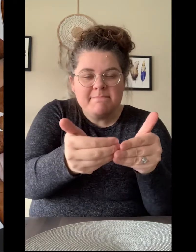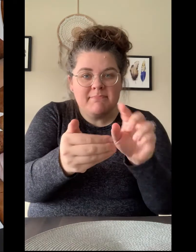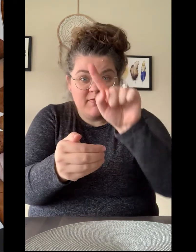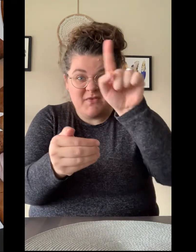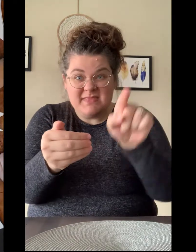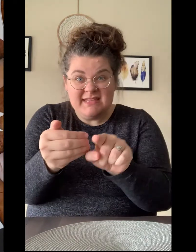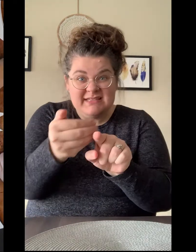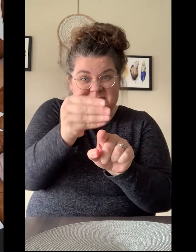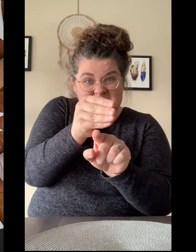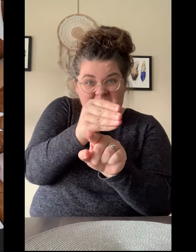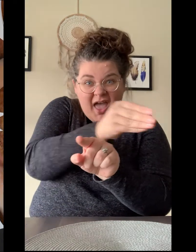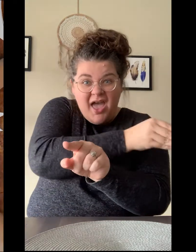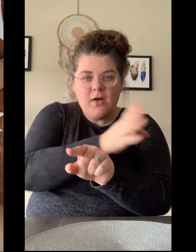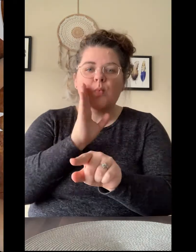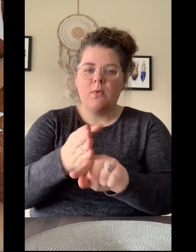back, this gets colored in.